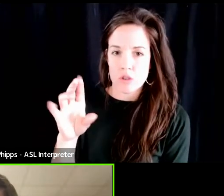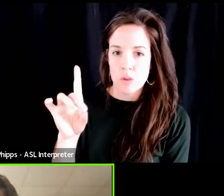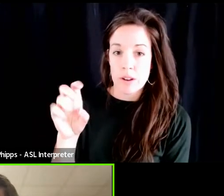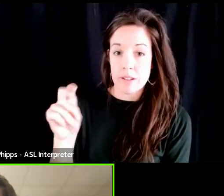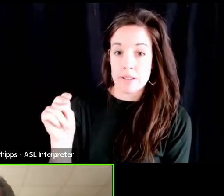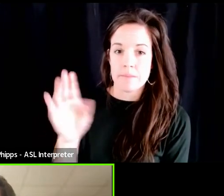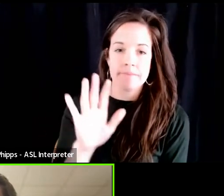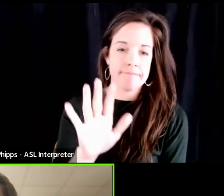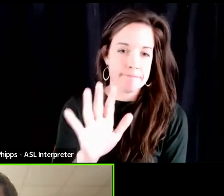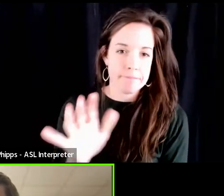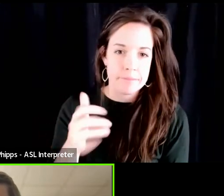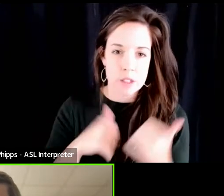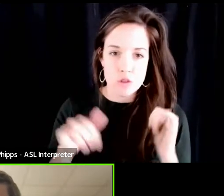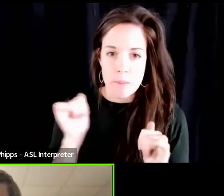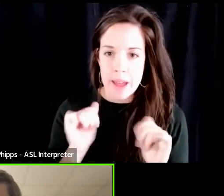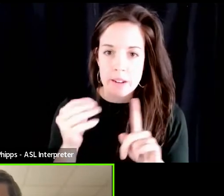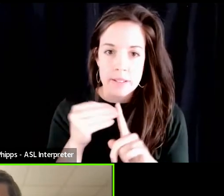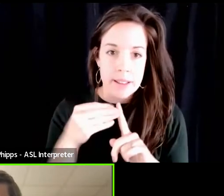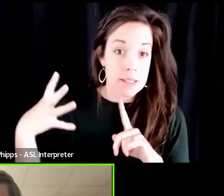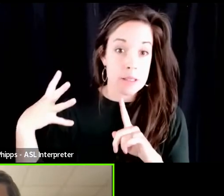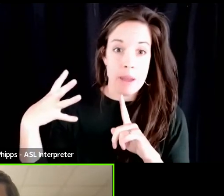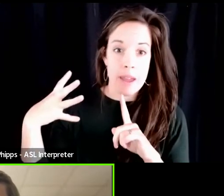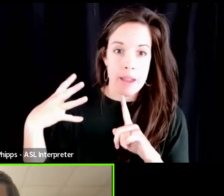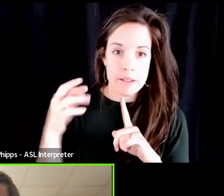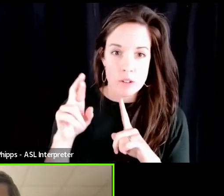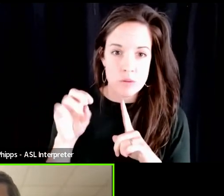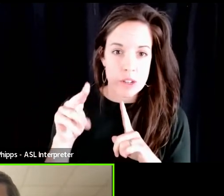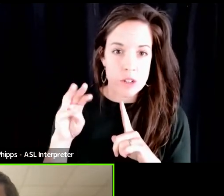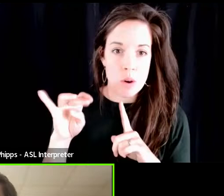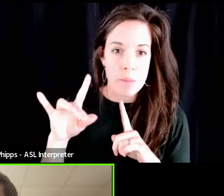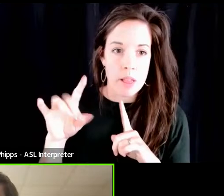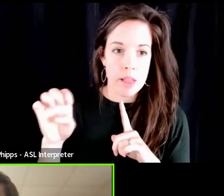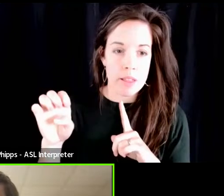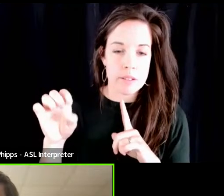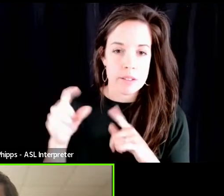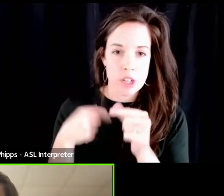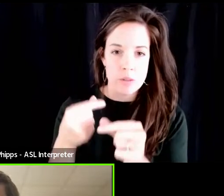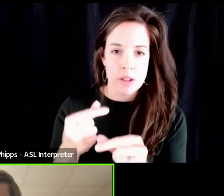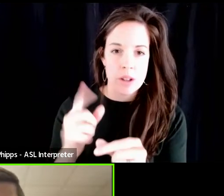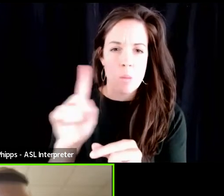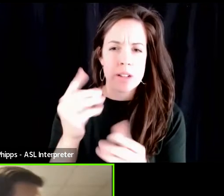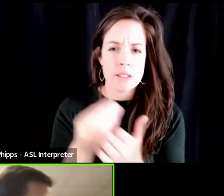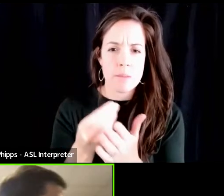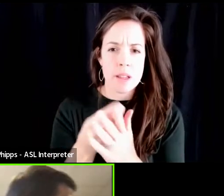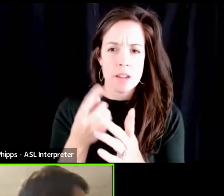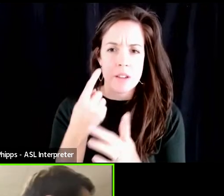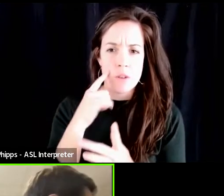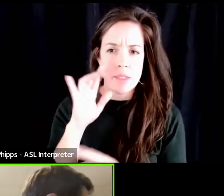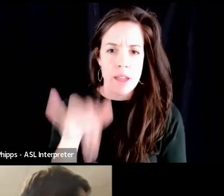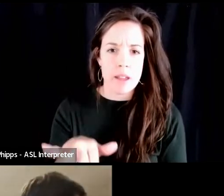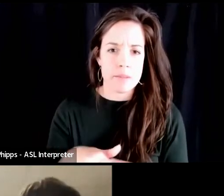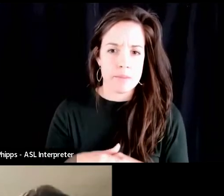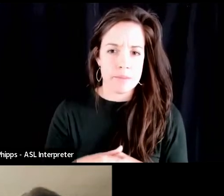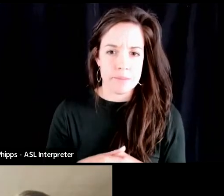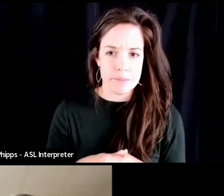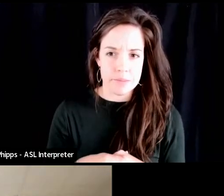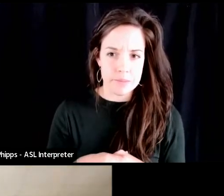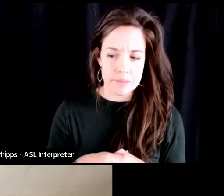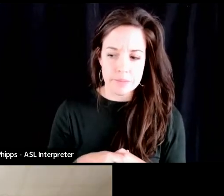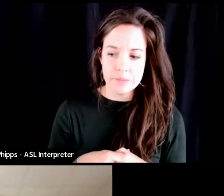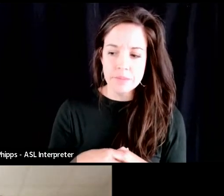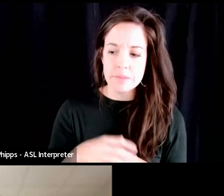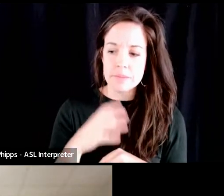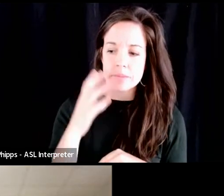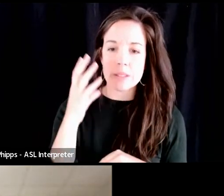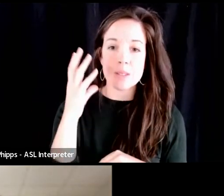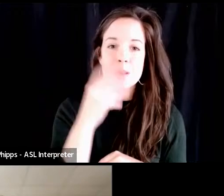example, dramatically expand renewable generation, where's the money for that coming from? So the beauty of